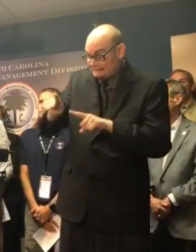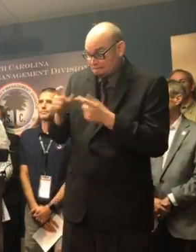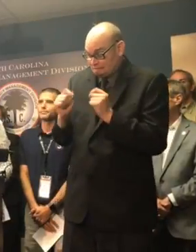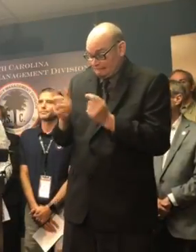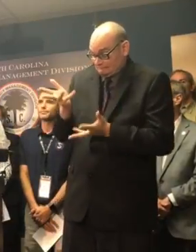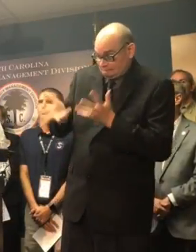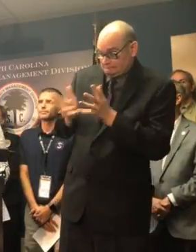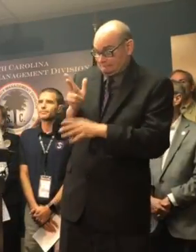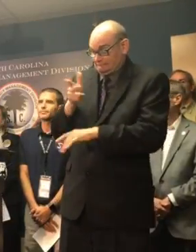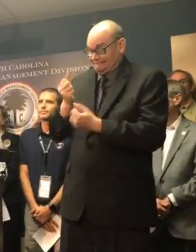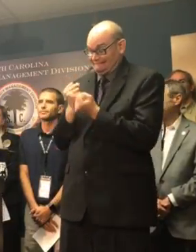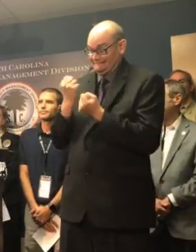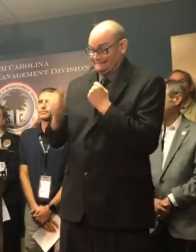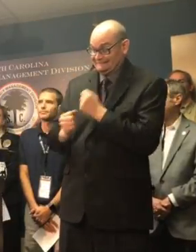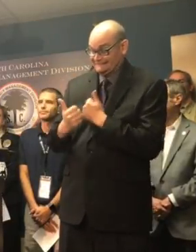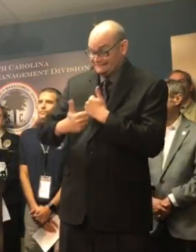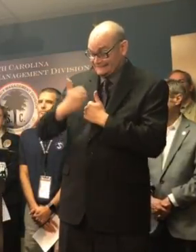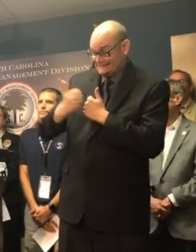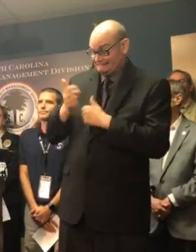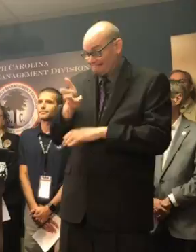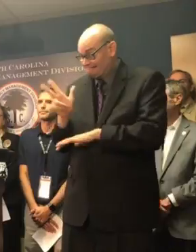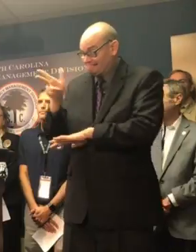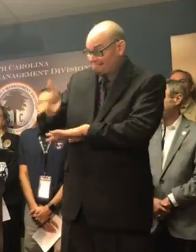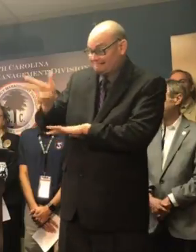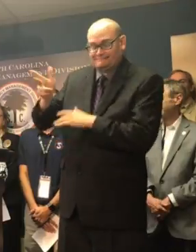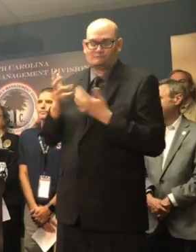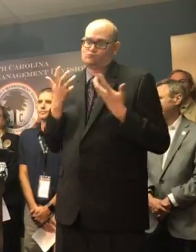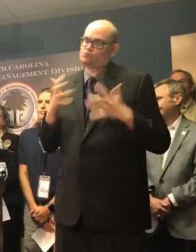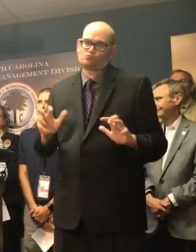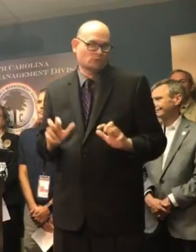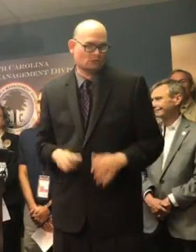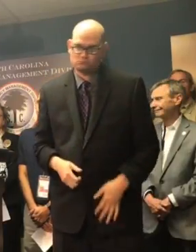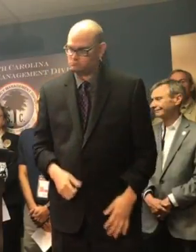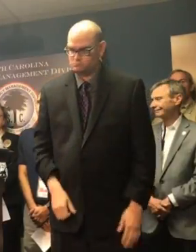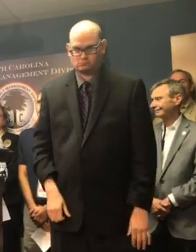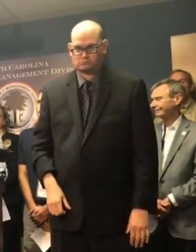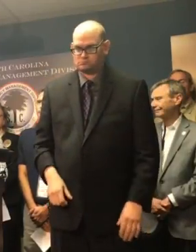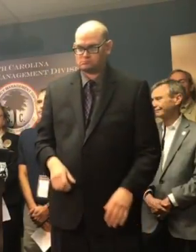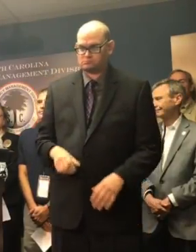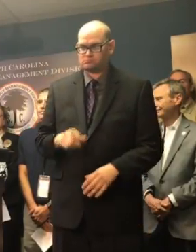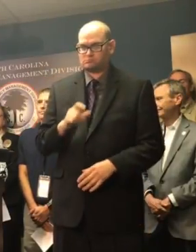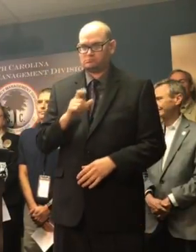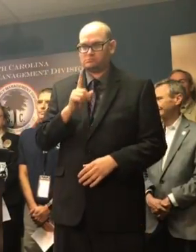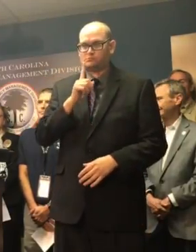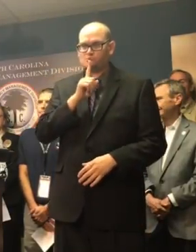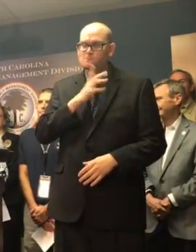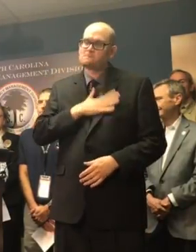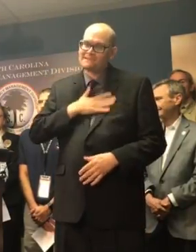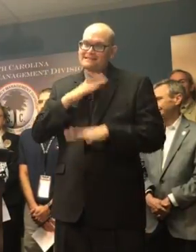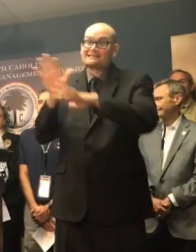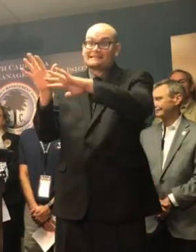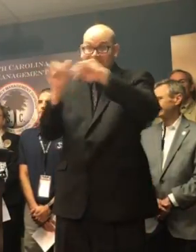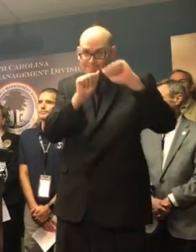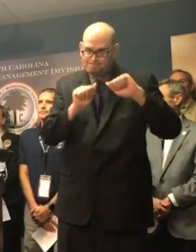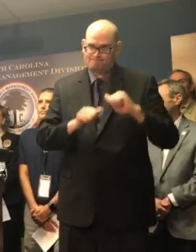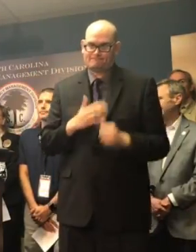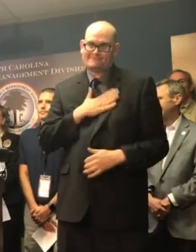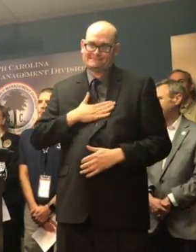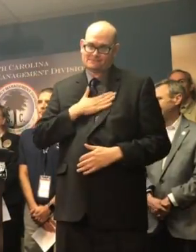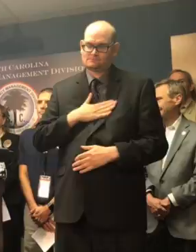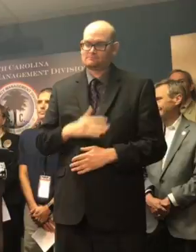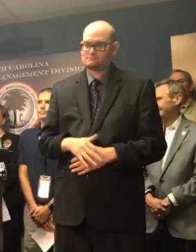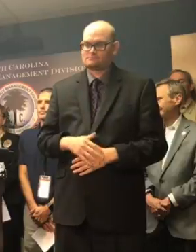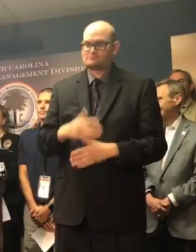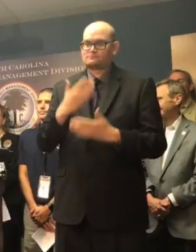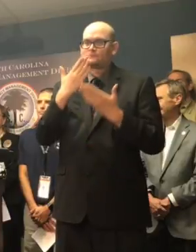that time. So it is very important for you to strongly consider evacuating if you haven't already. We thank you for everyone